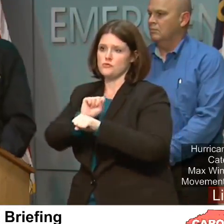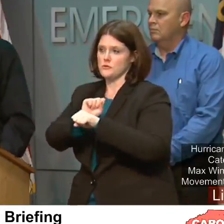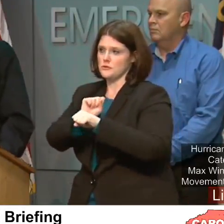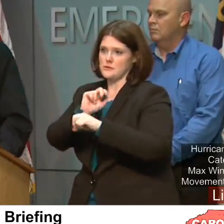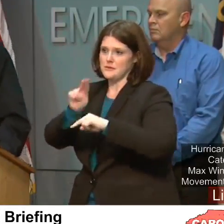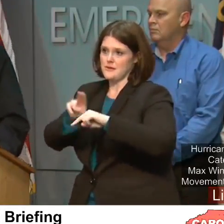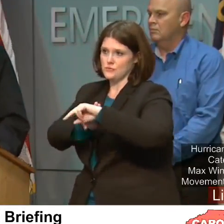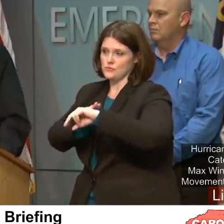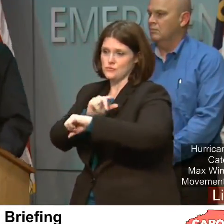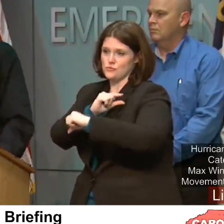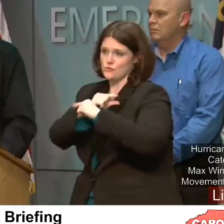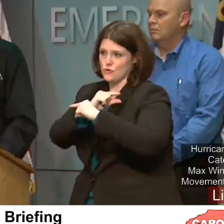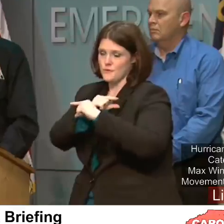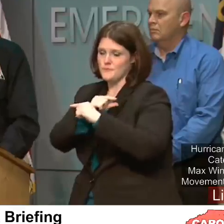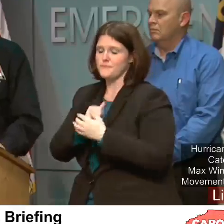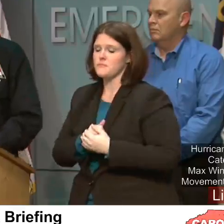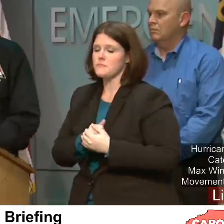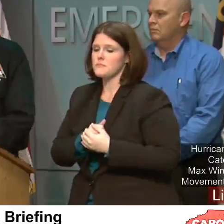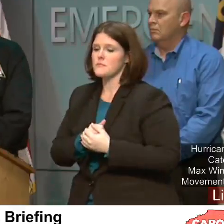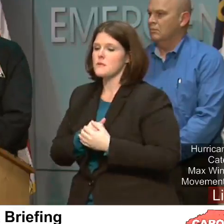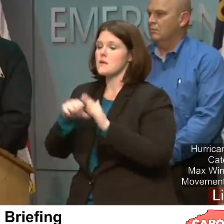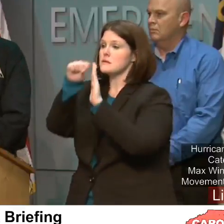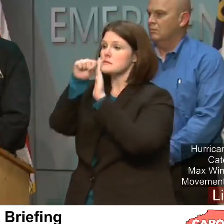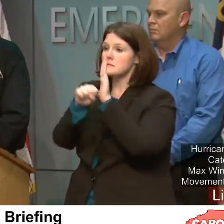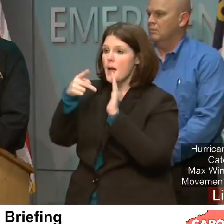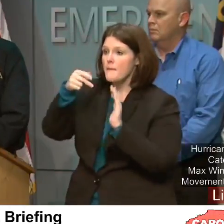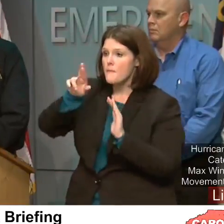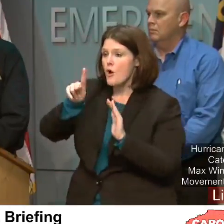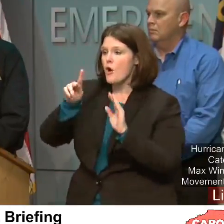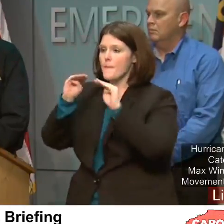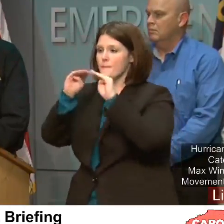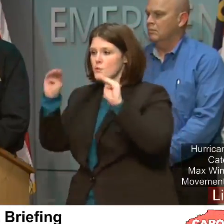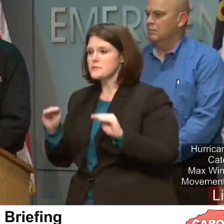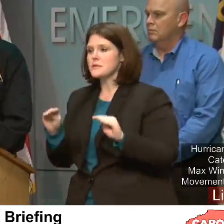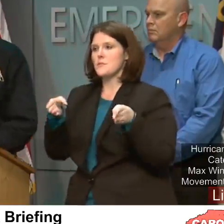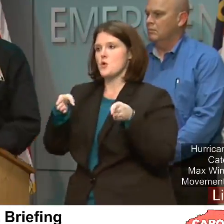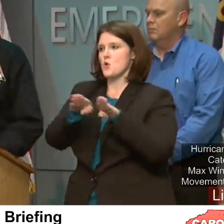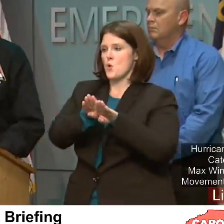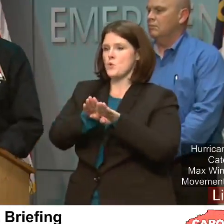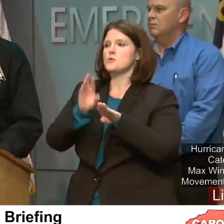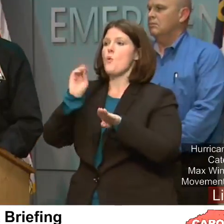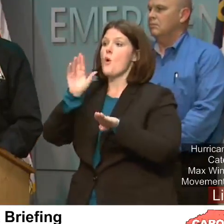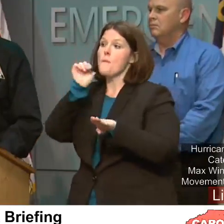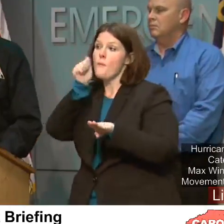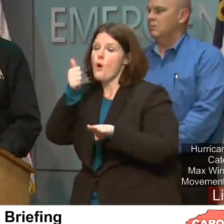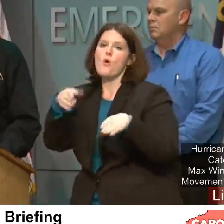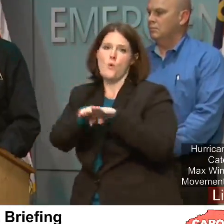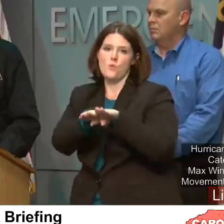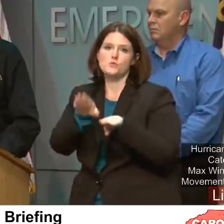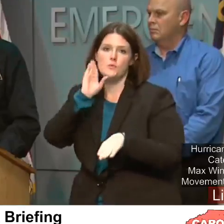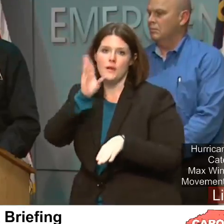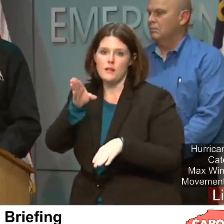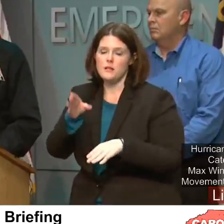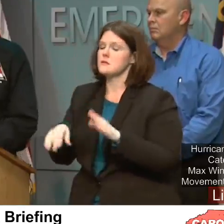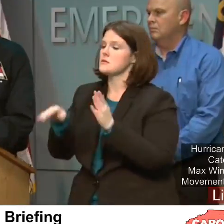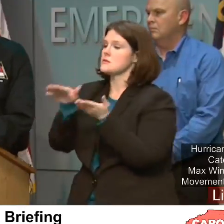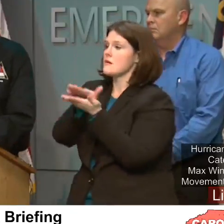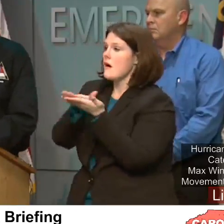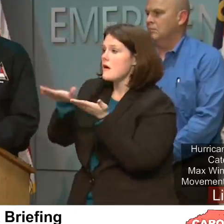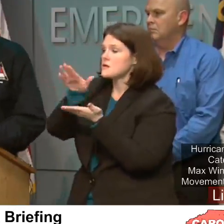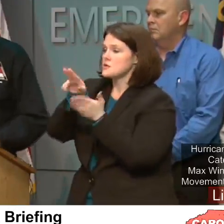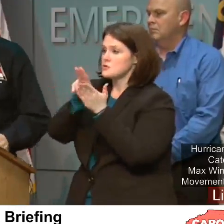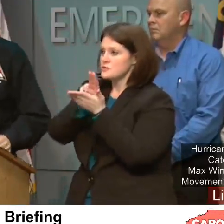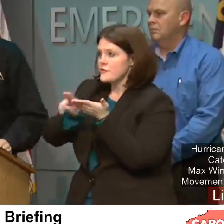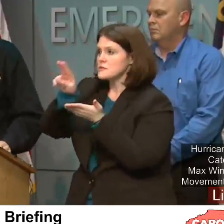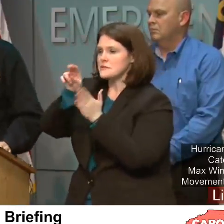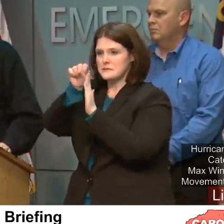state parks and museums have closed or will be closed tomorrow. Nearly all state universities have canceled